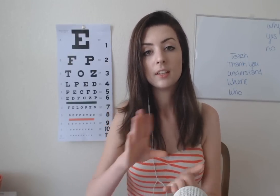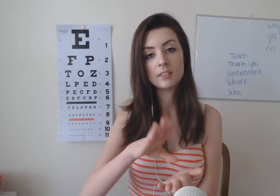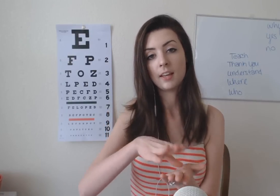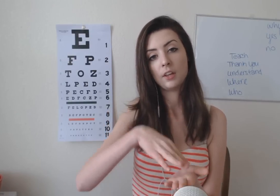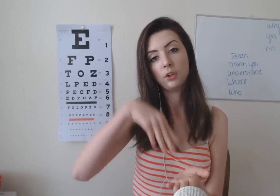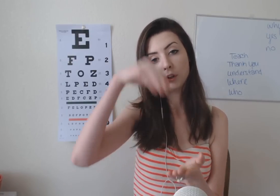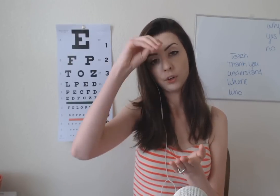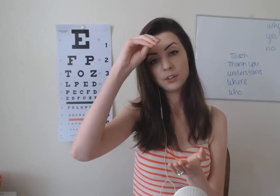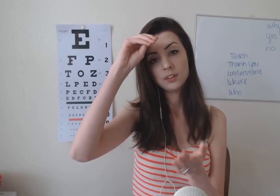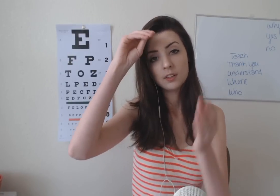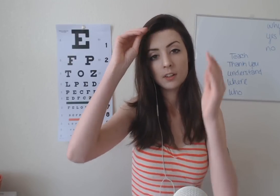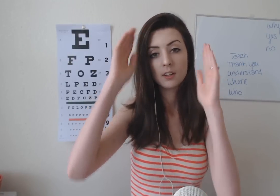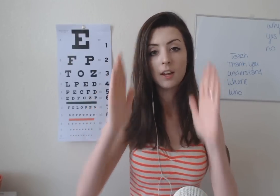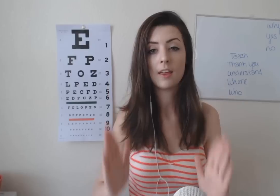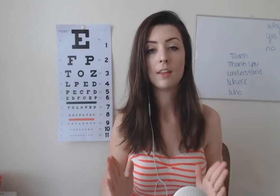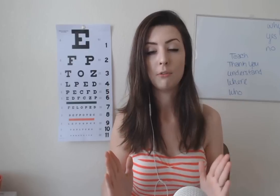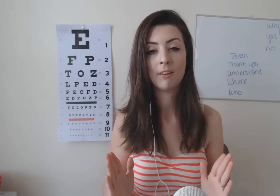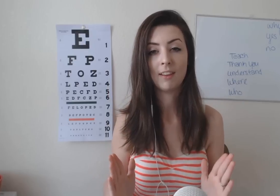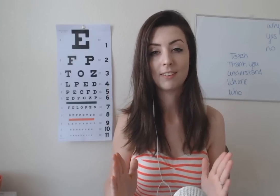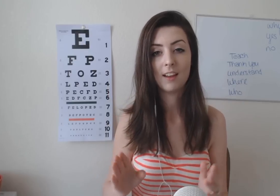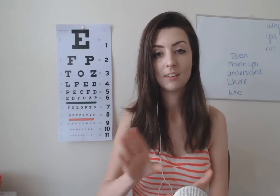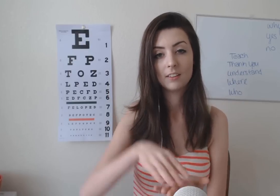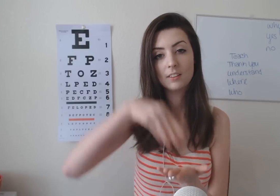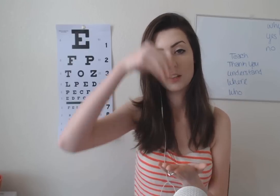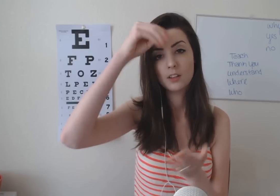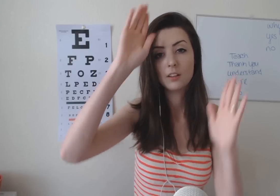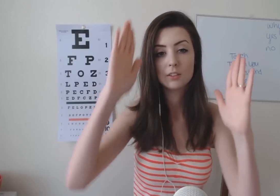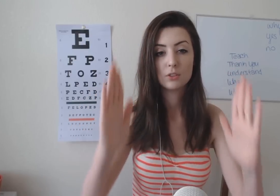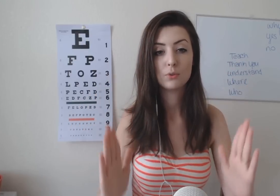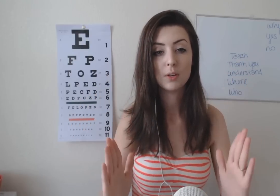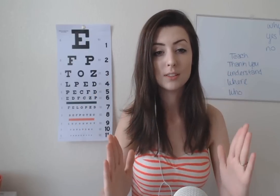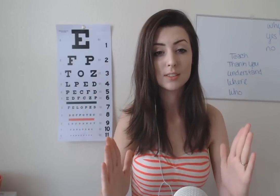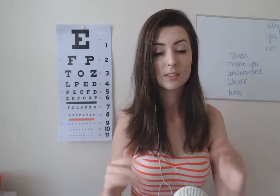like learn, and then you end like that. Student.